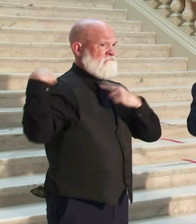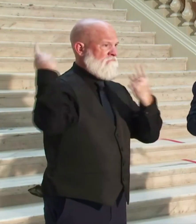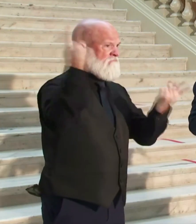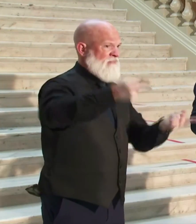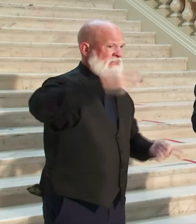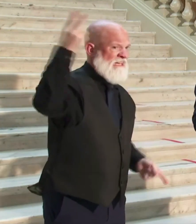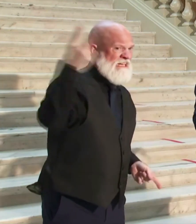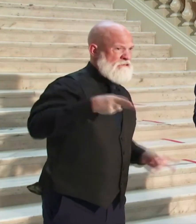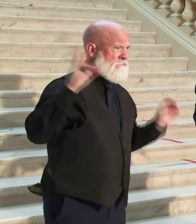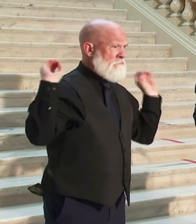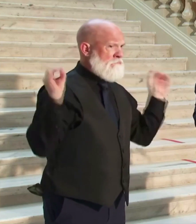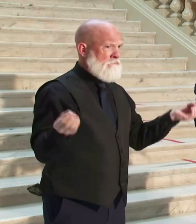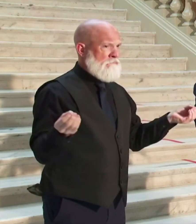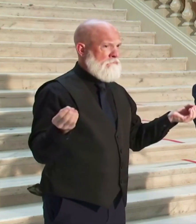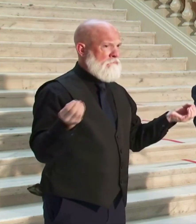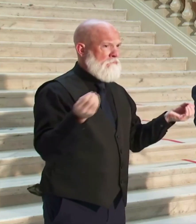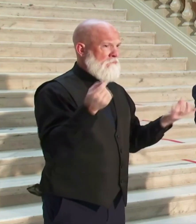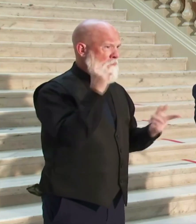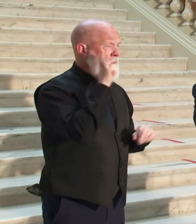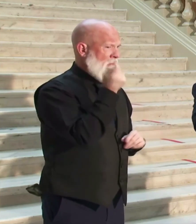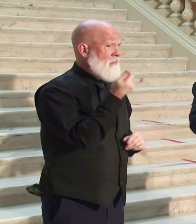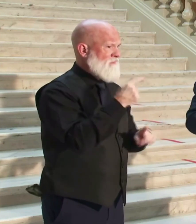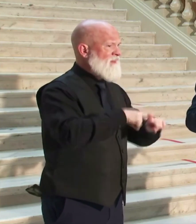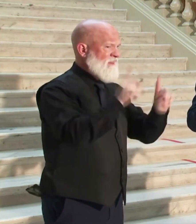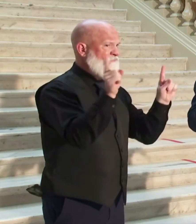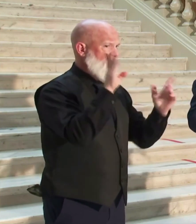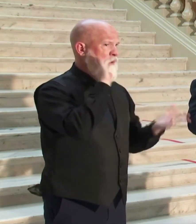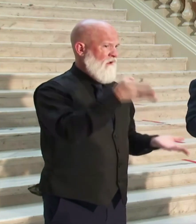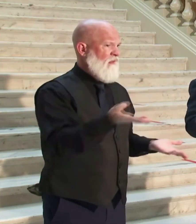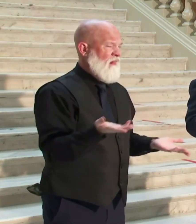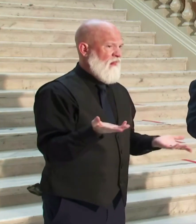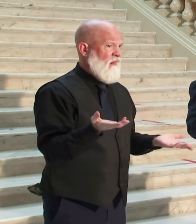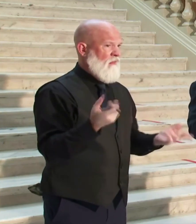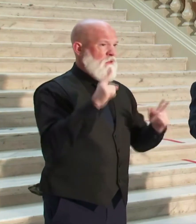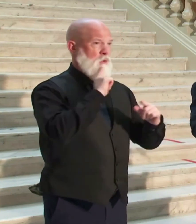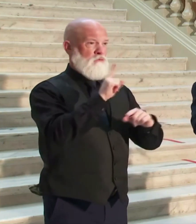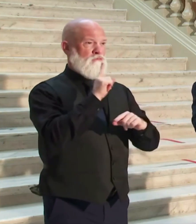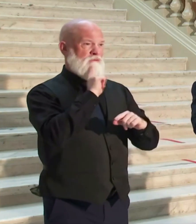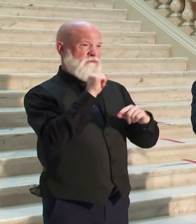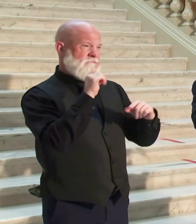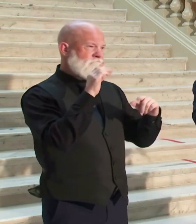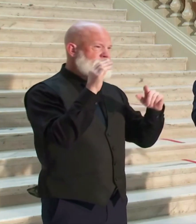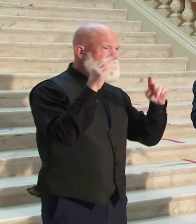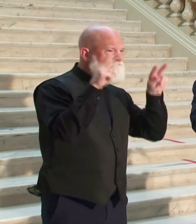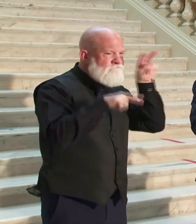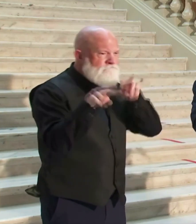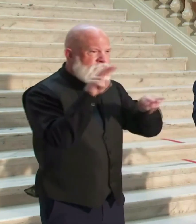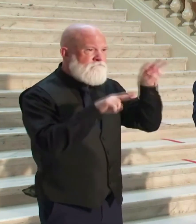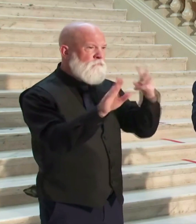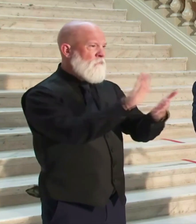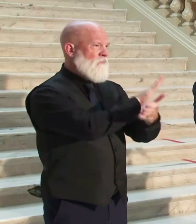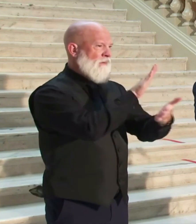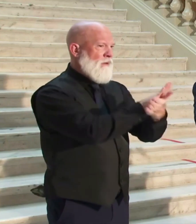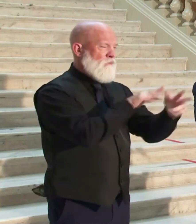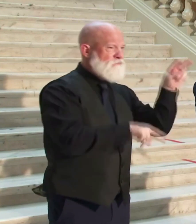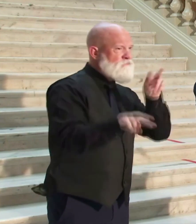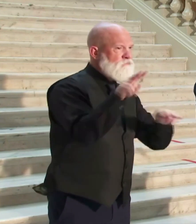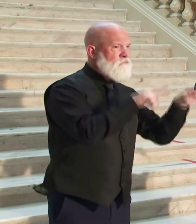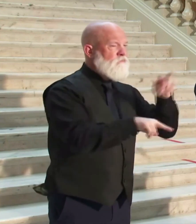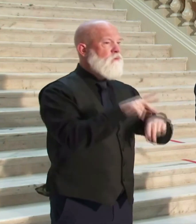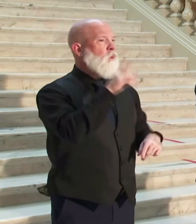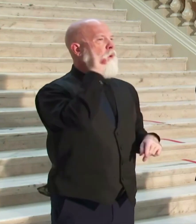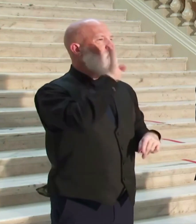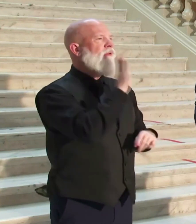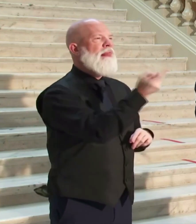differently. Sometimes the reflection might be a little off, but fundamentally it will not be off. But it's always going to be a little bit different. That